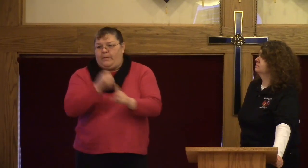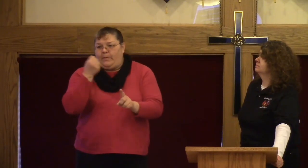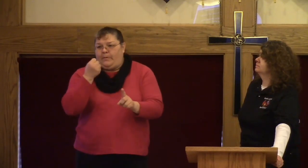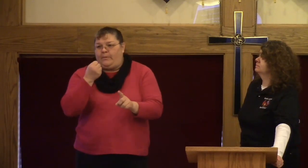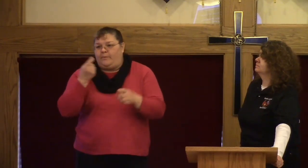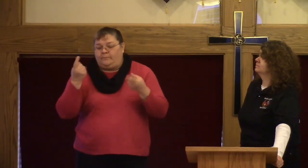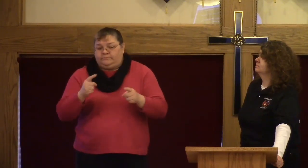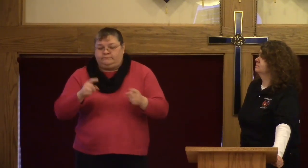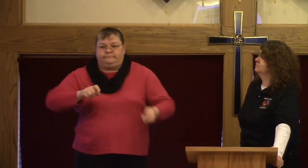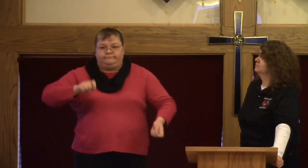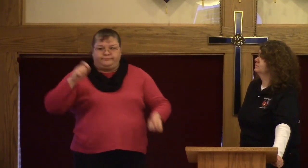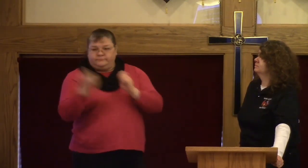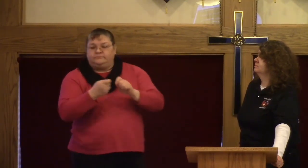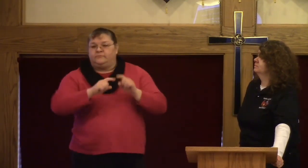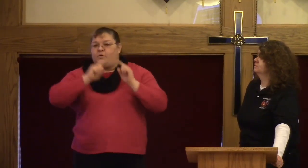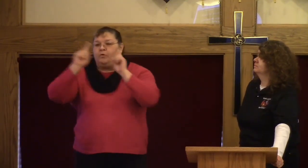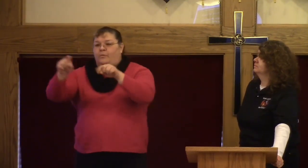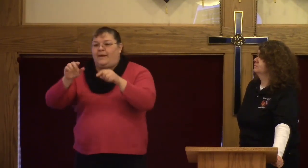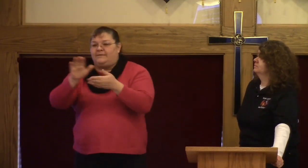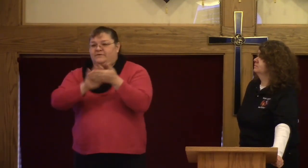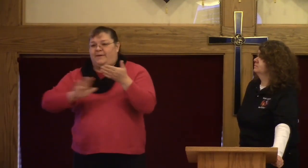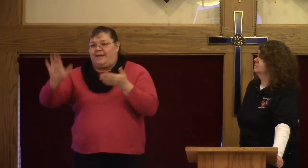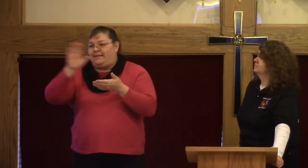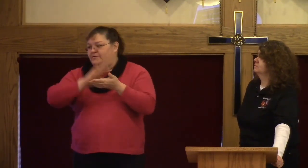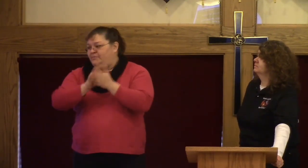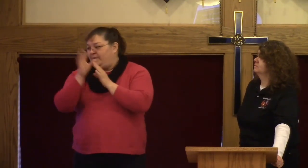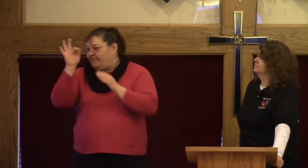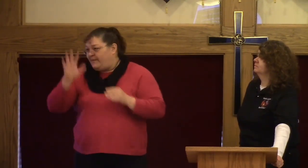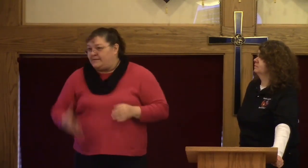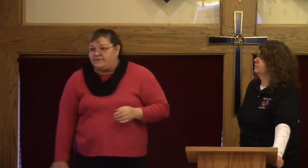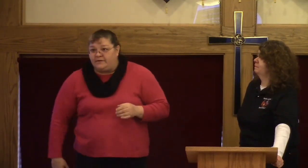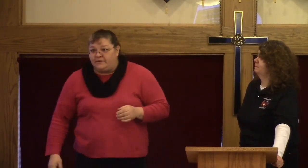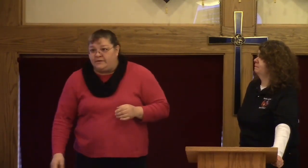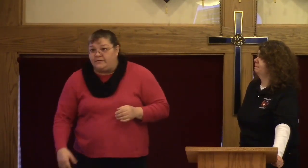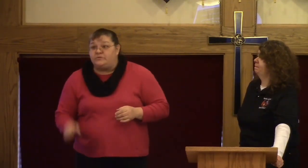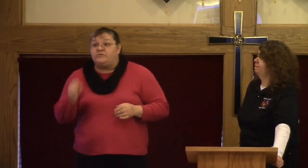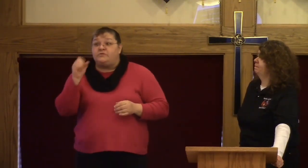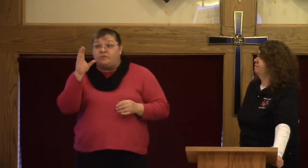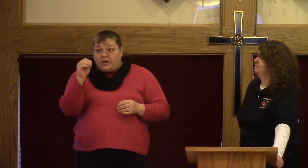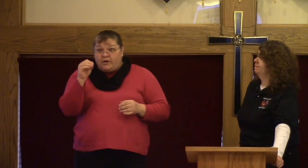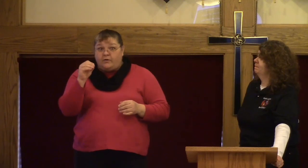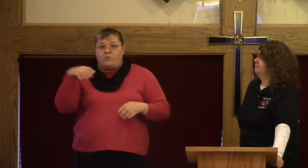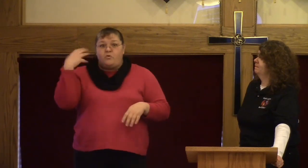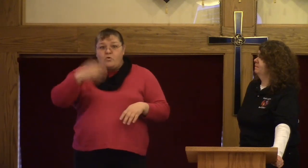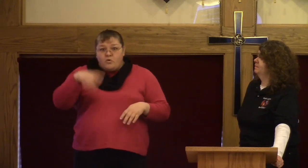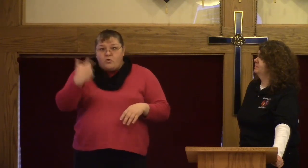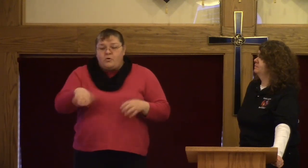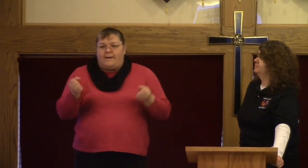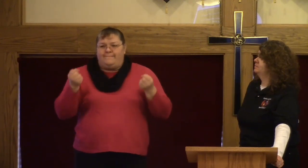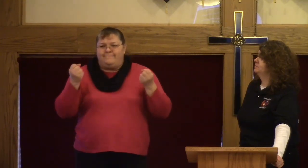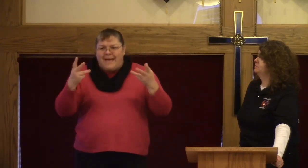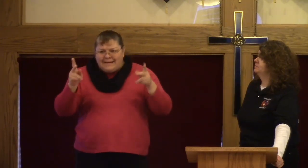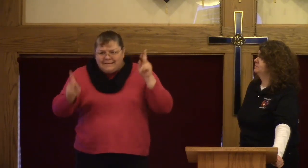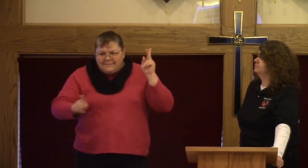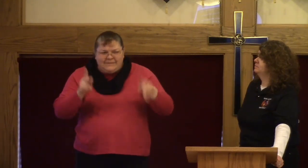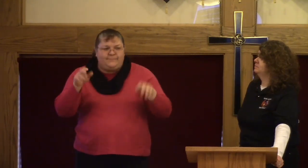day, wow, changed. Went to college, go faster. And so, whoa,